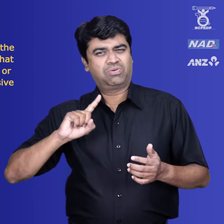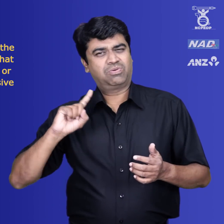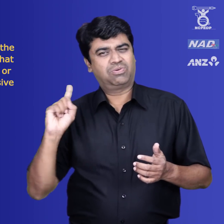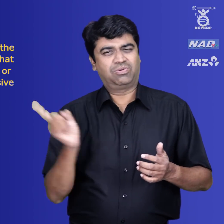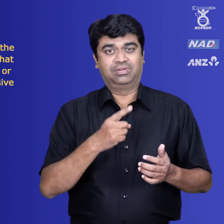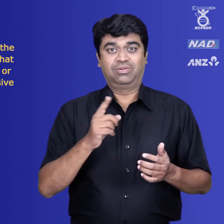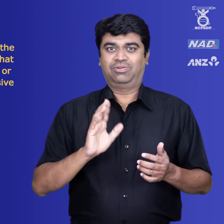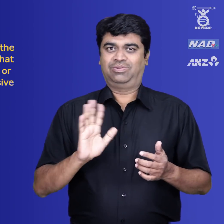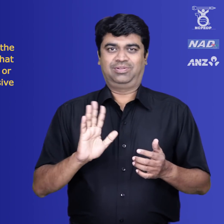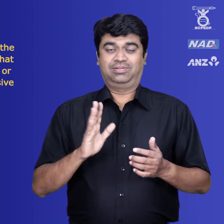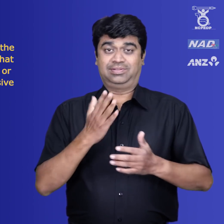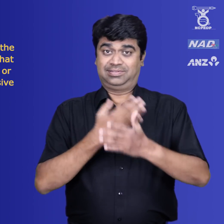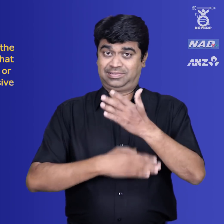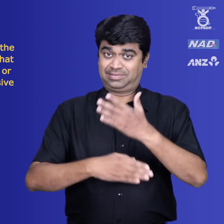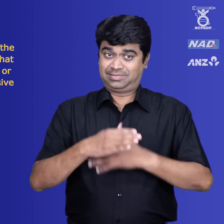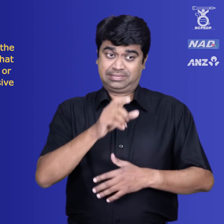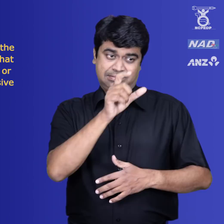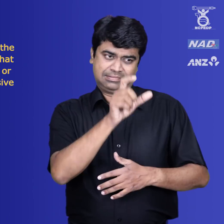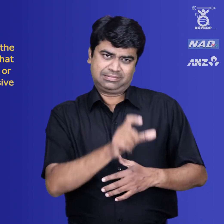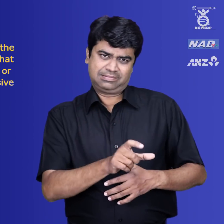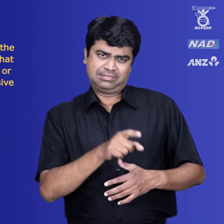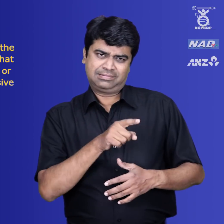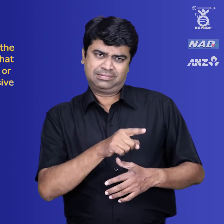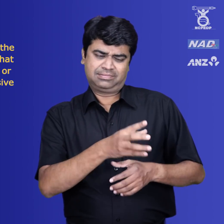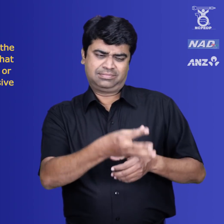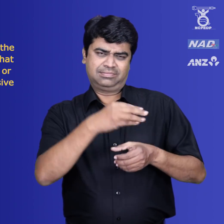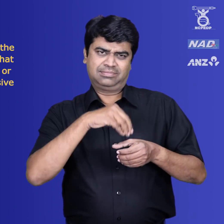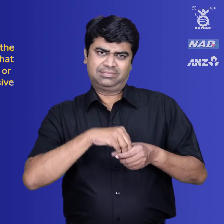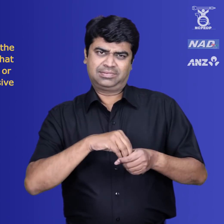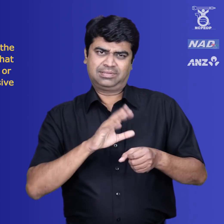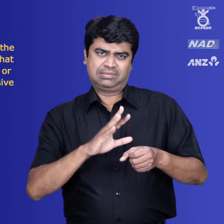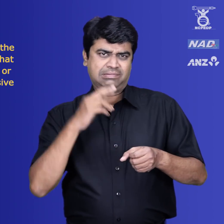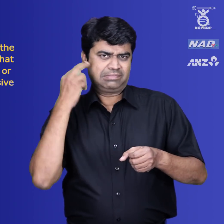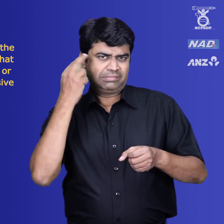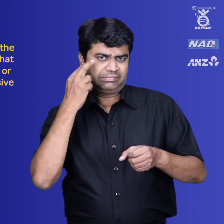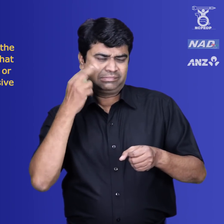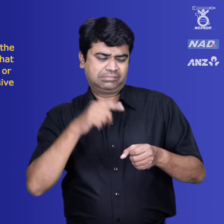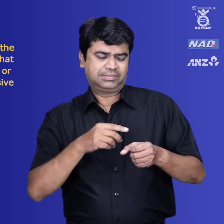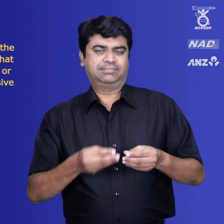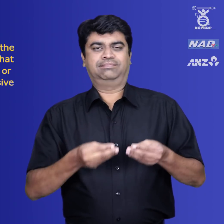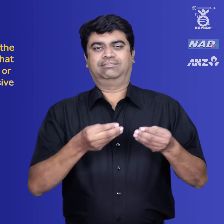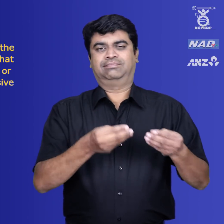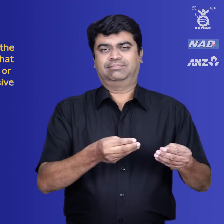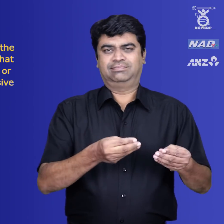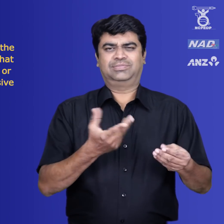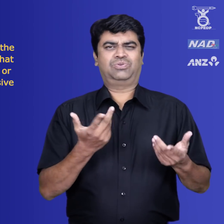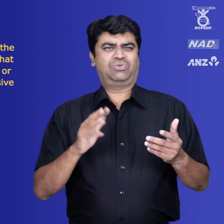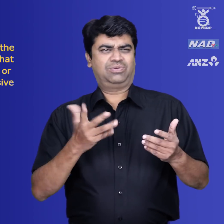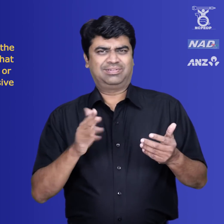Provide reasonable accommodation according to the individual's requirements.